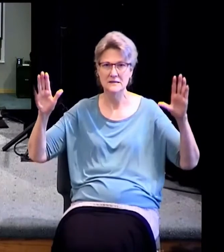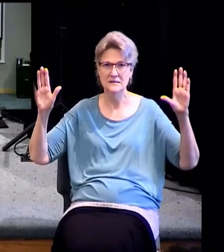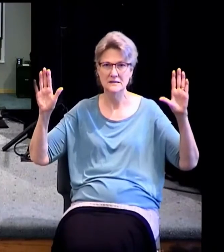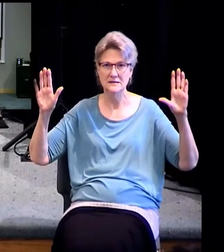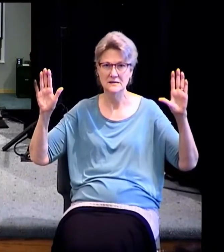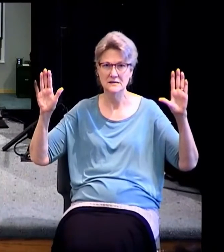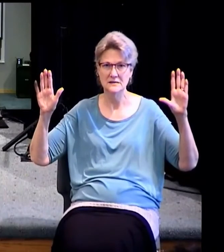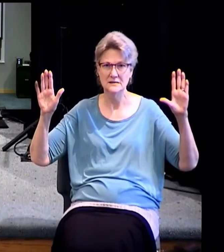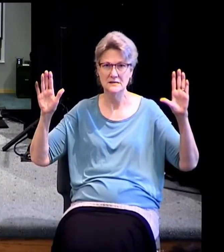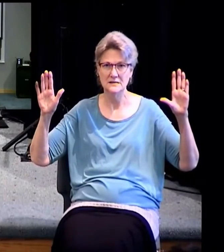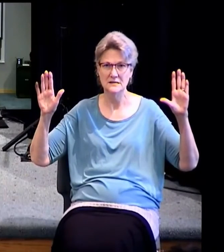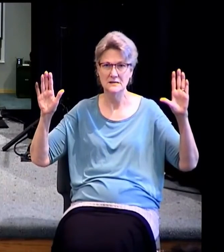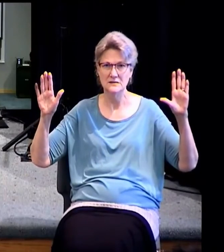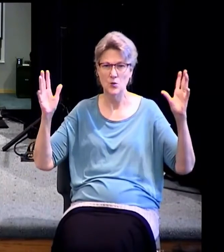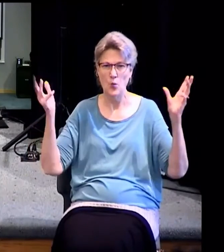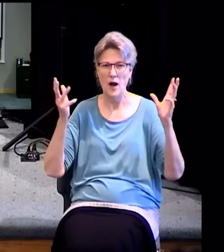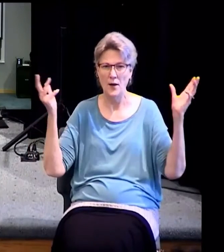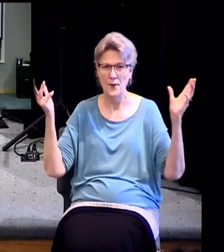God.